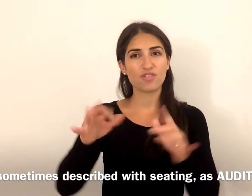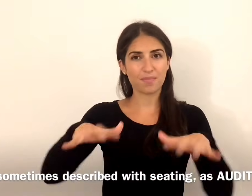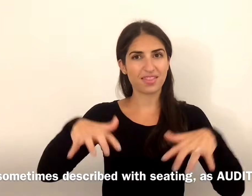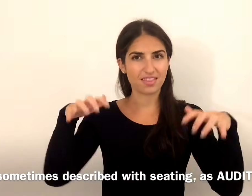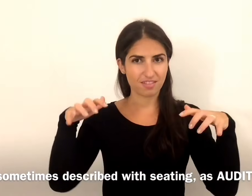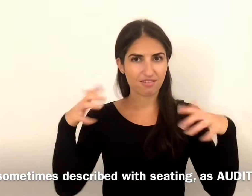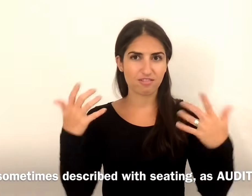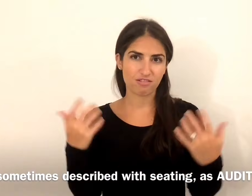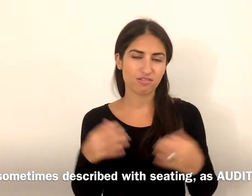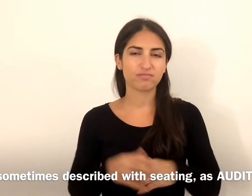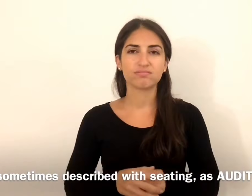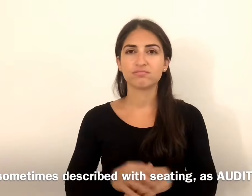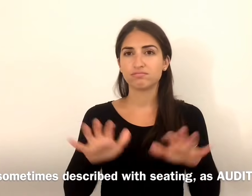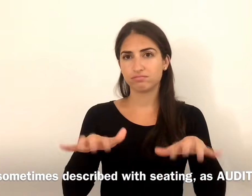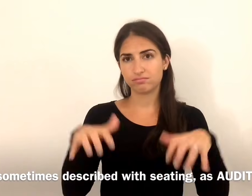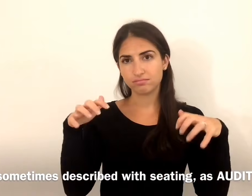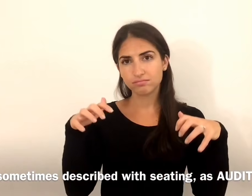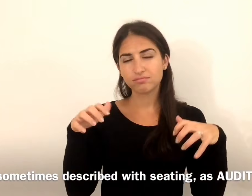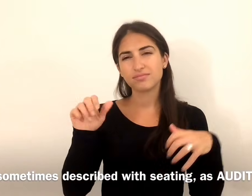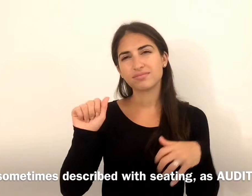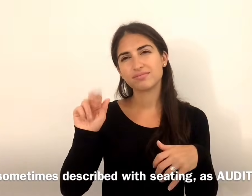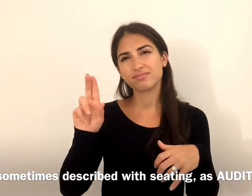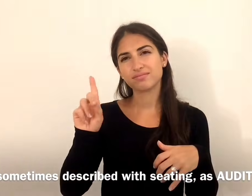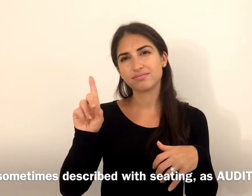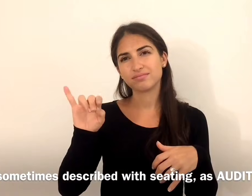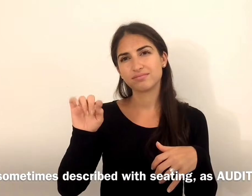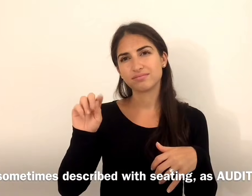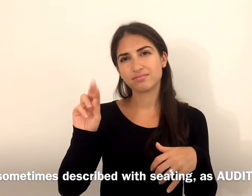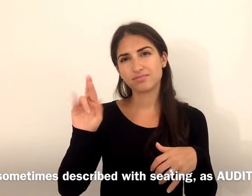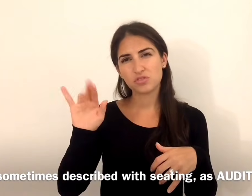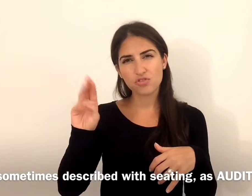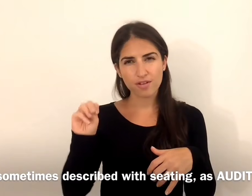And sometimes you'll see it described like this, an auditorium or theater.